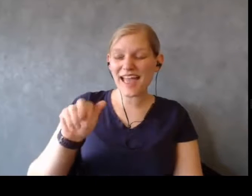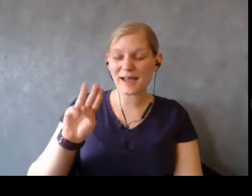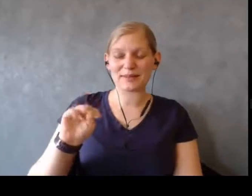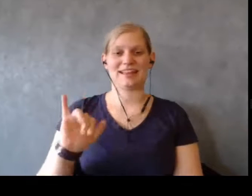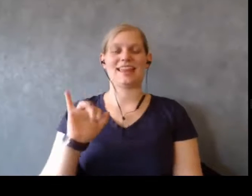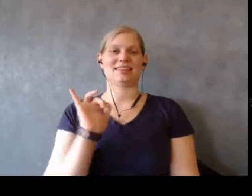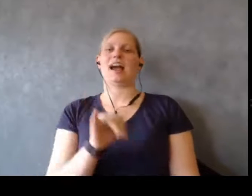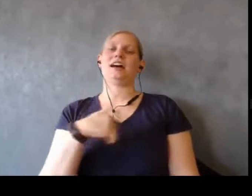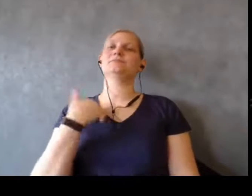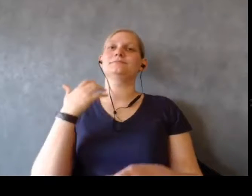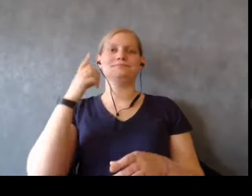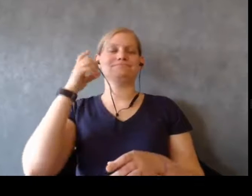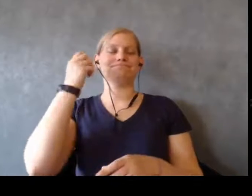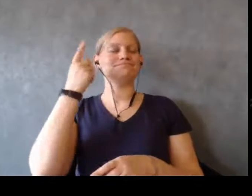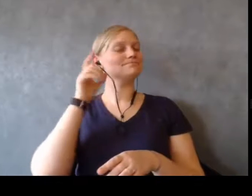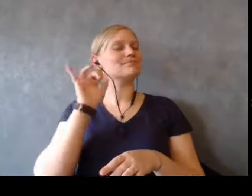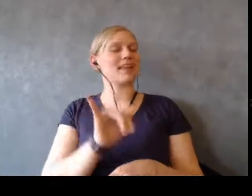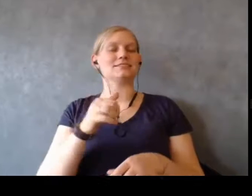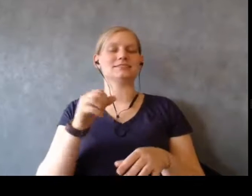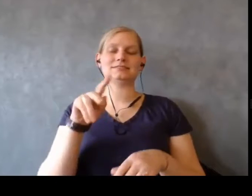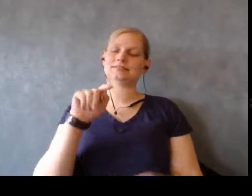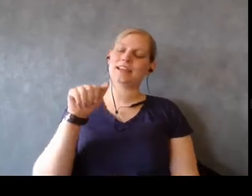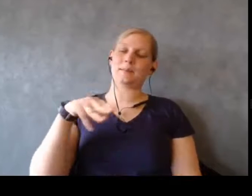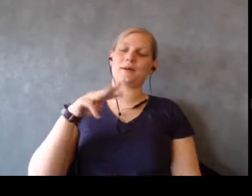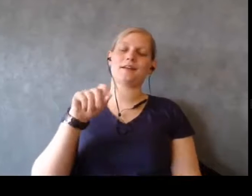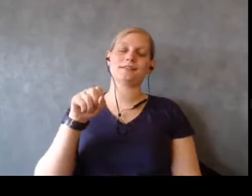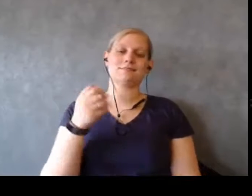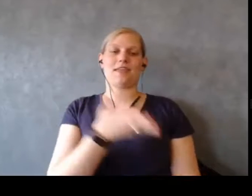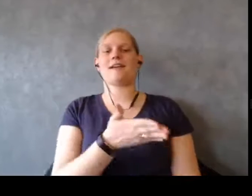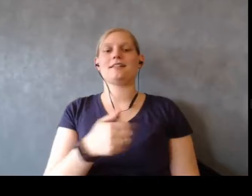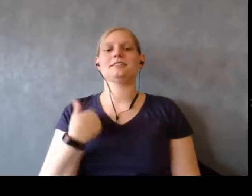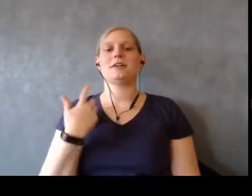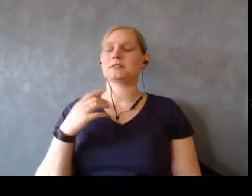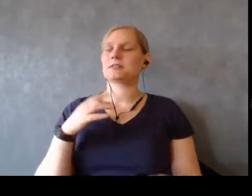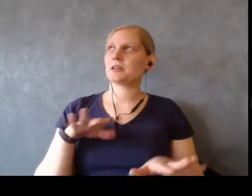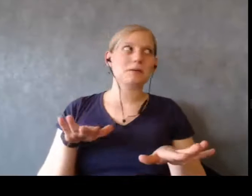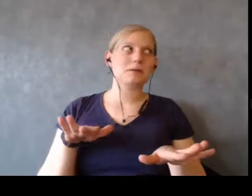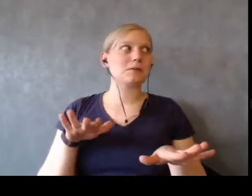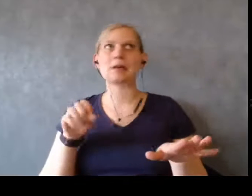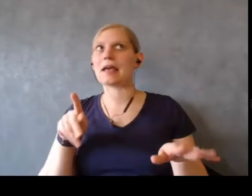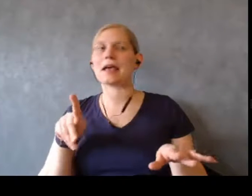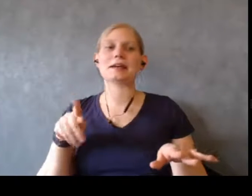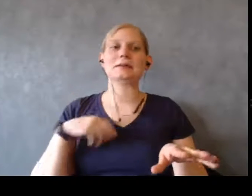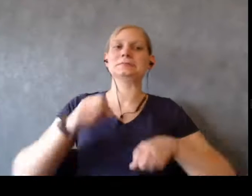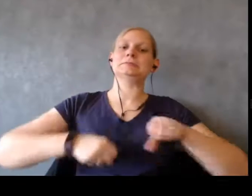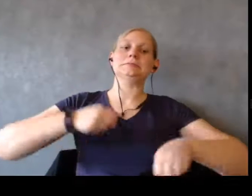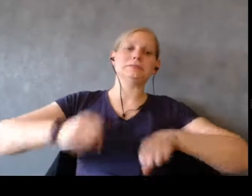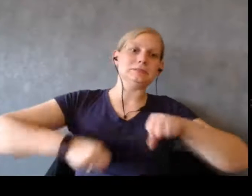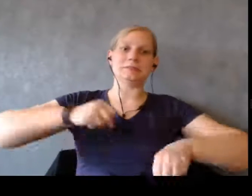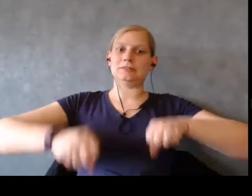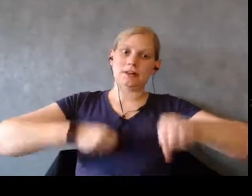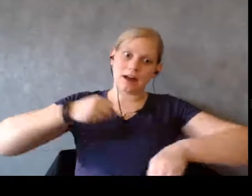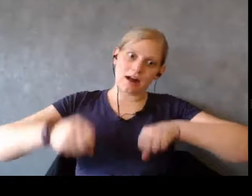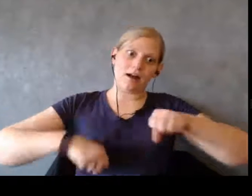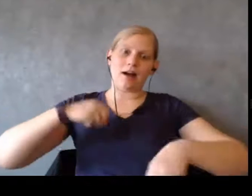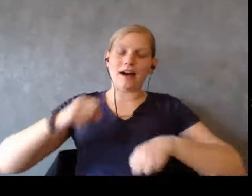so one day when I got enough nerve and figured no one was going to miss me for a little while, I got on my bike and I pedaled what ended up